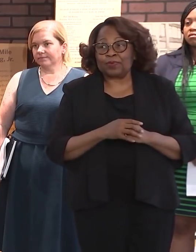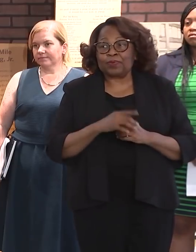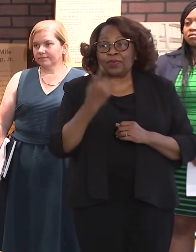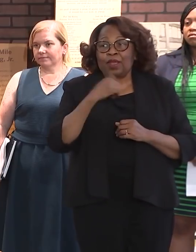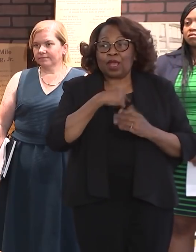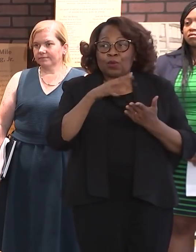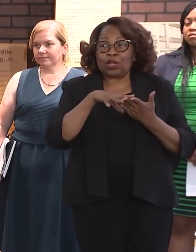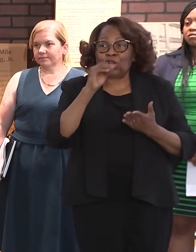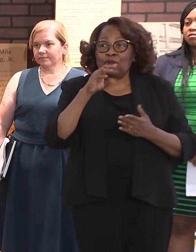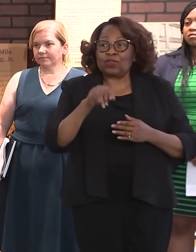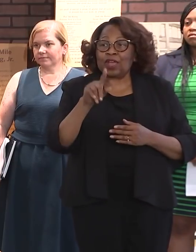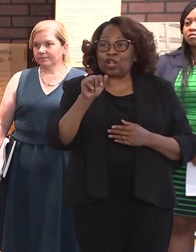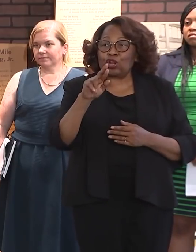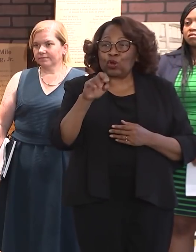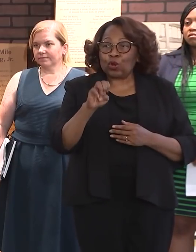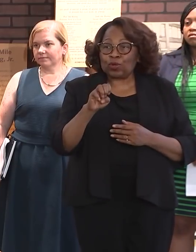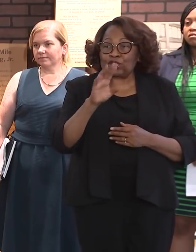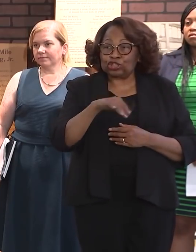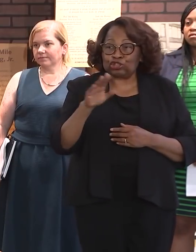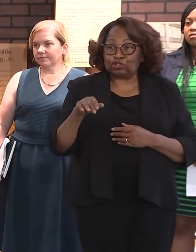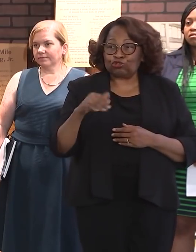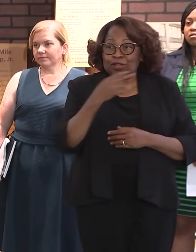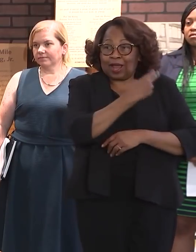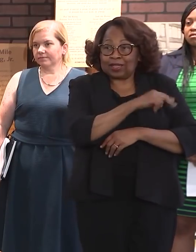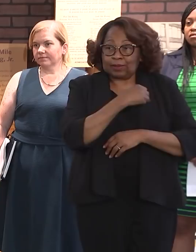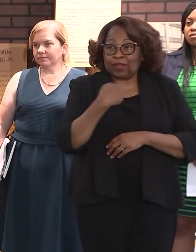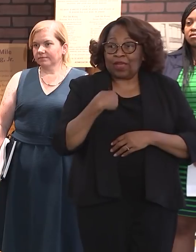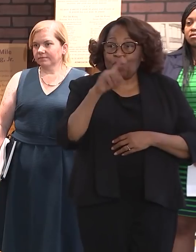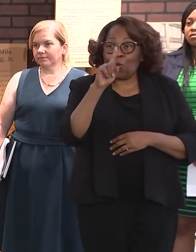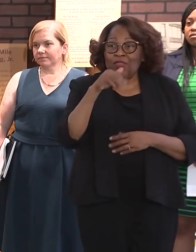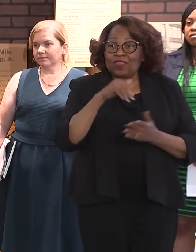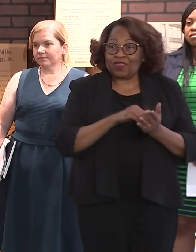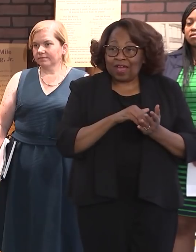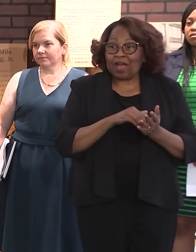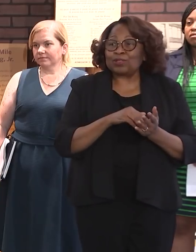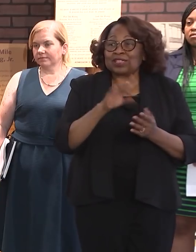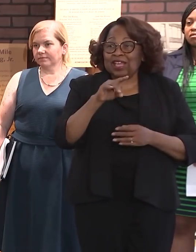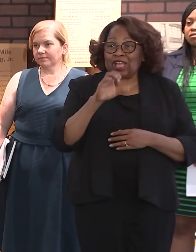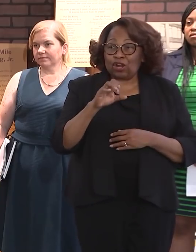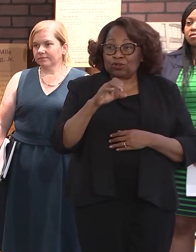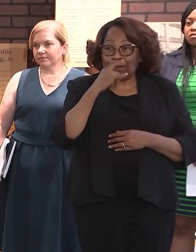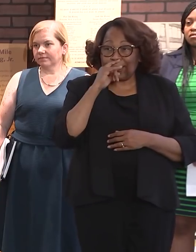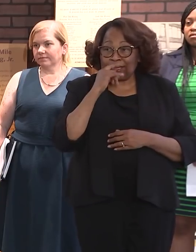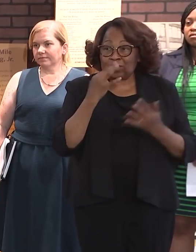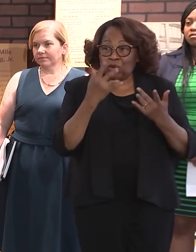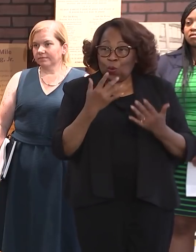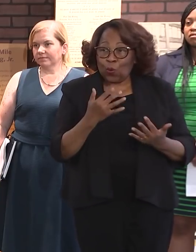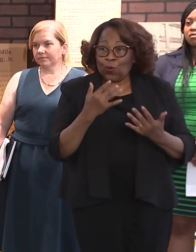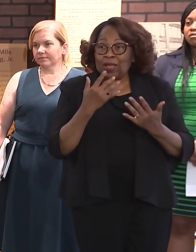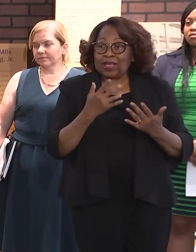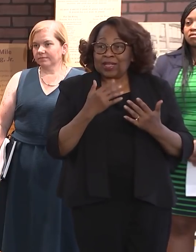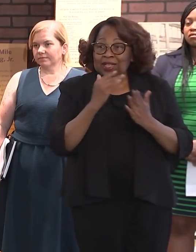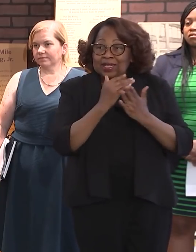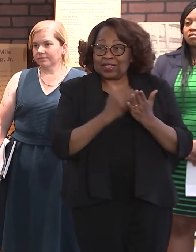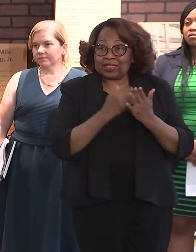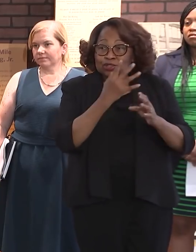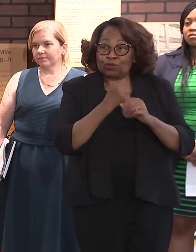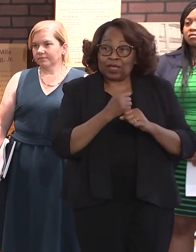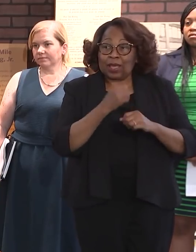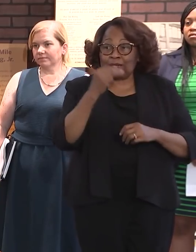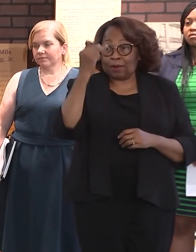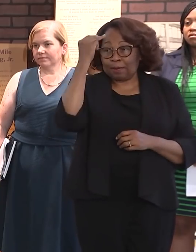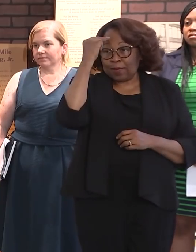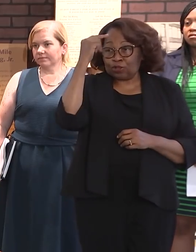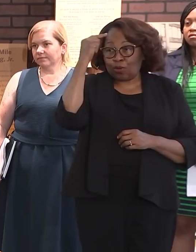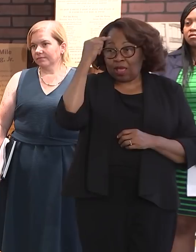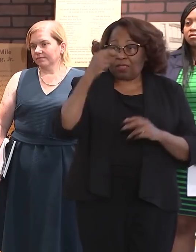this morning that Lurie's Children's Hospital, they have 1,800 kids on a waiting list to seek mental health, get help for